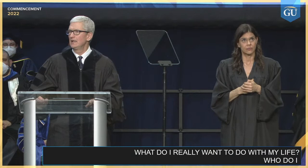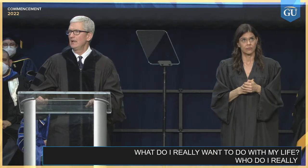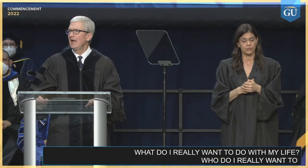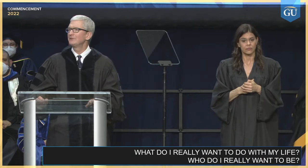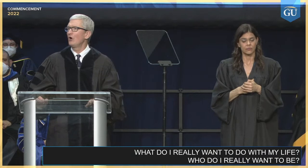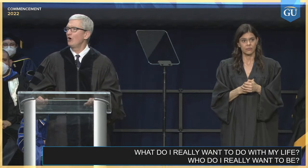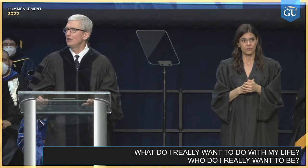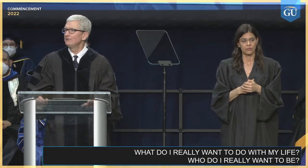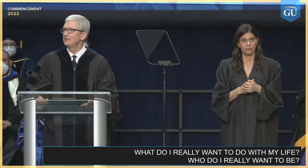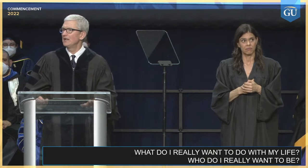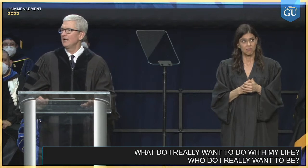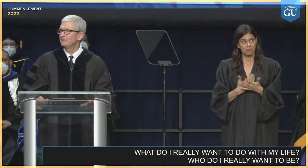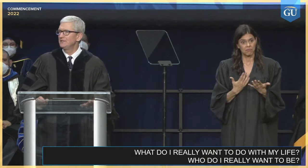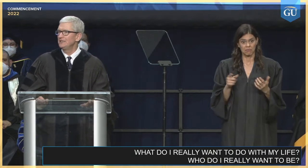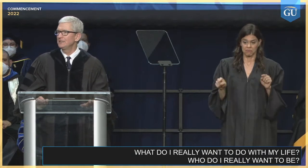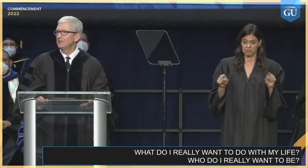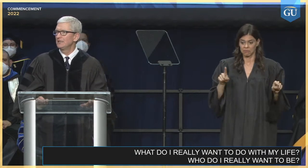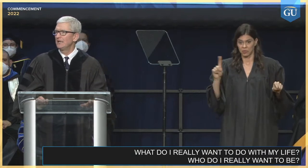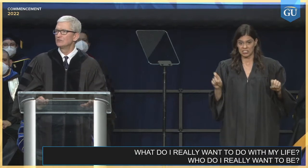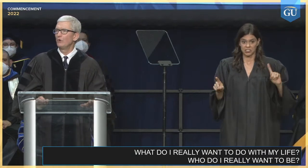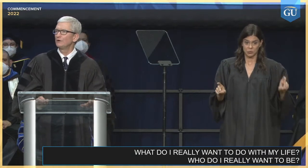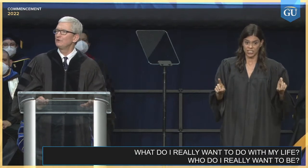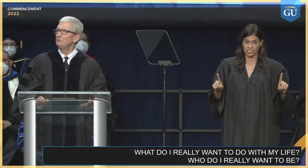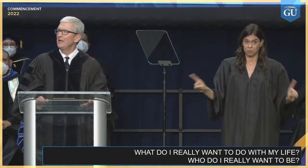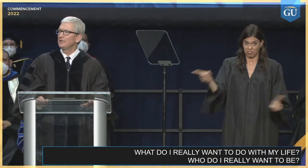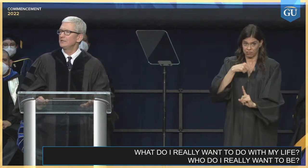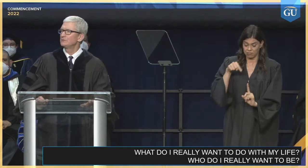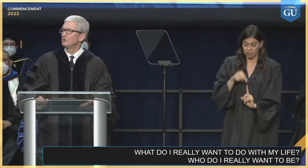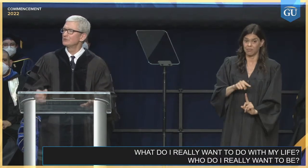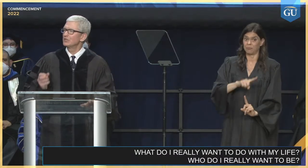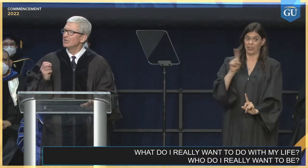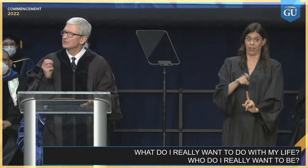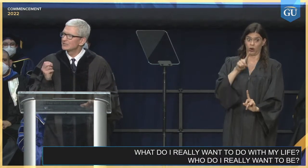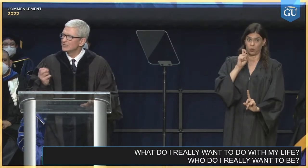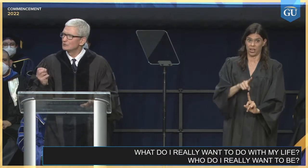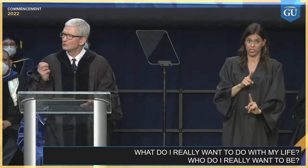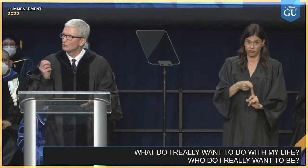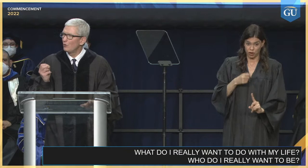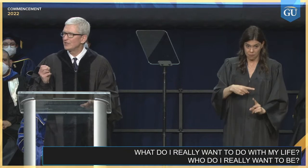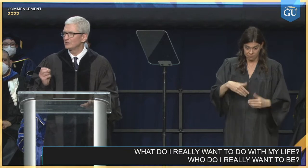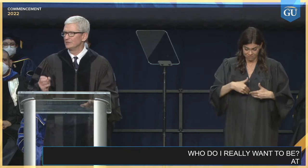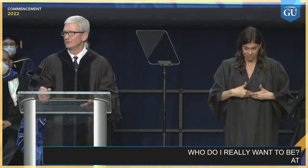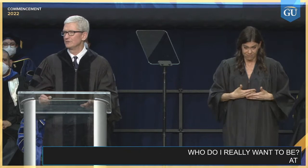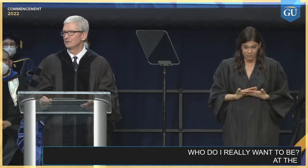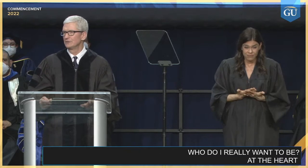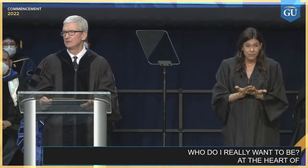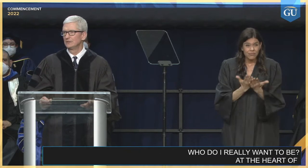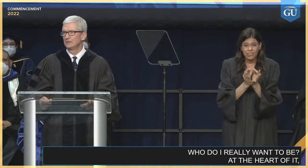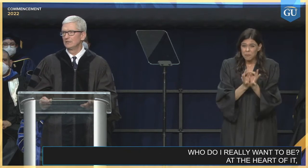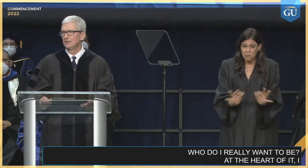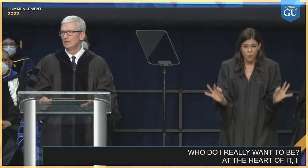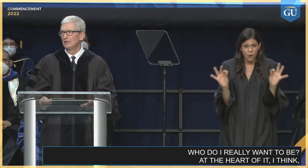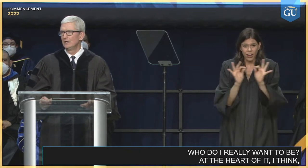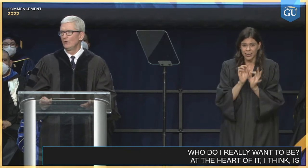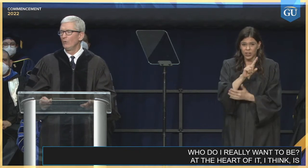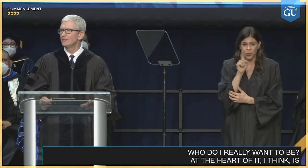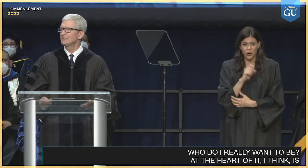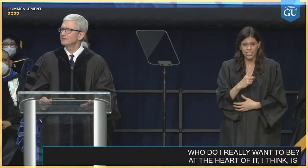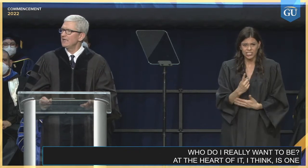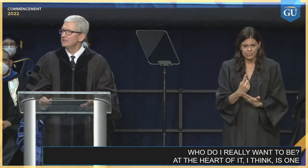At the heart of it, I think, is one of humanity's most essential questions. What does it take to